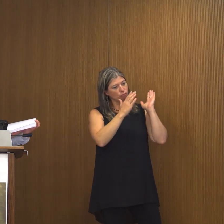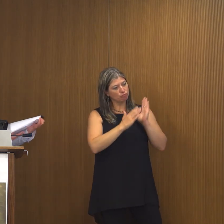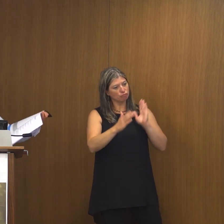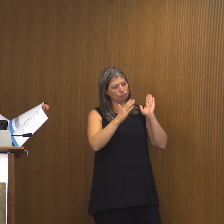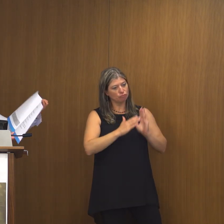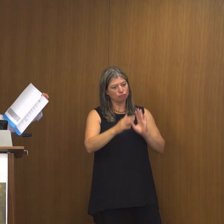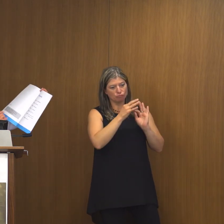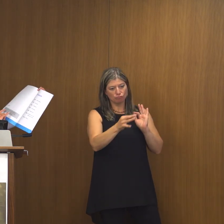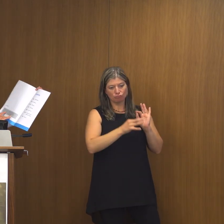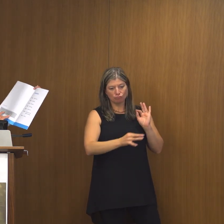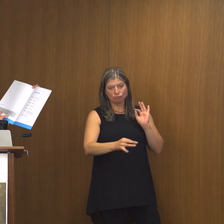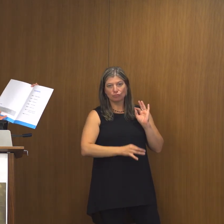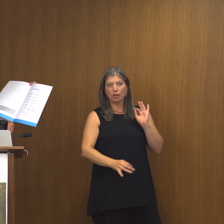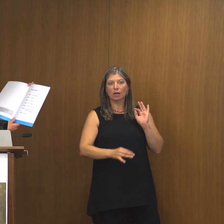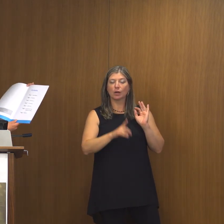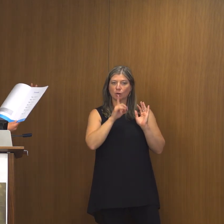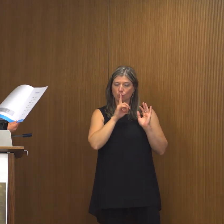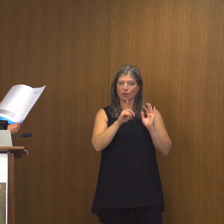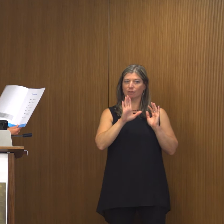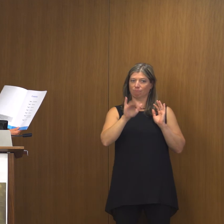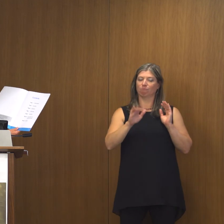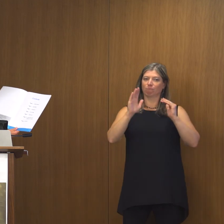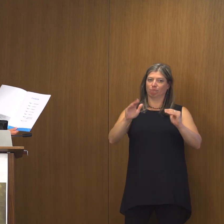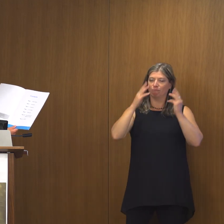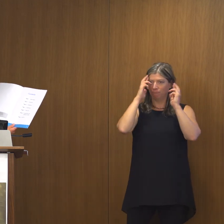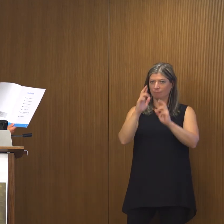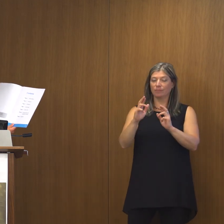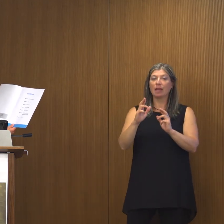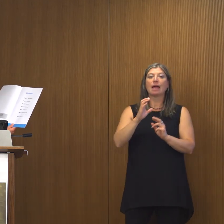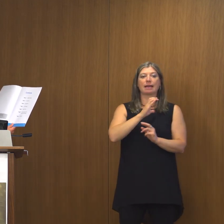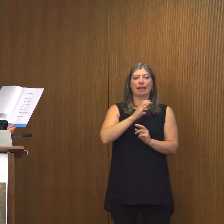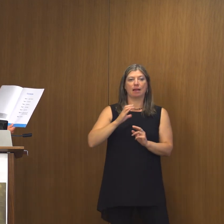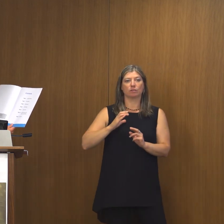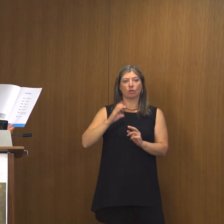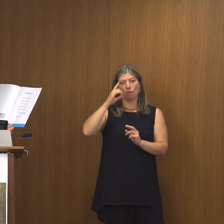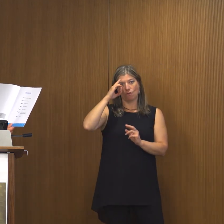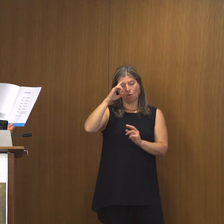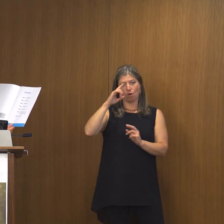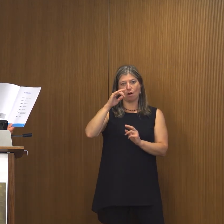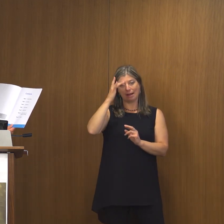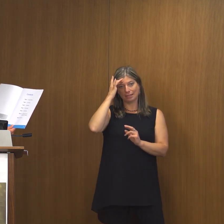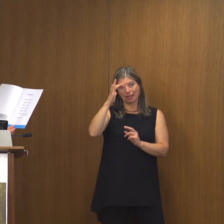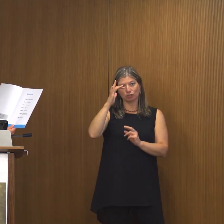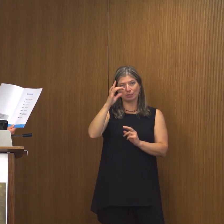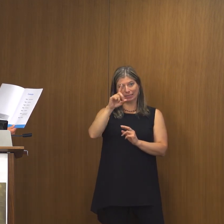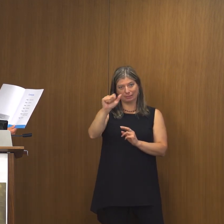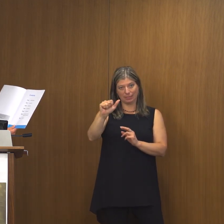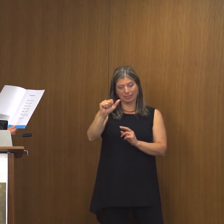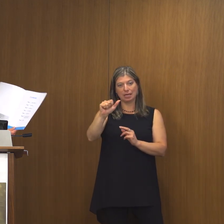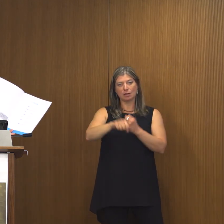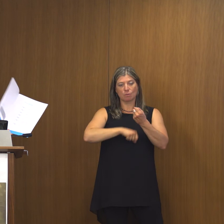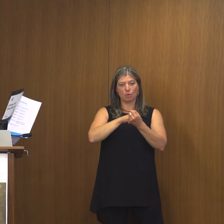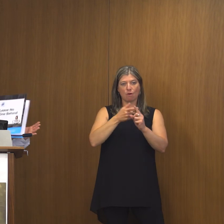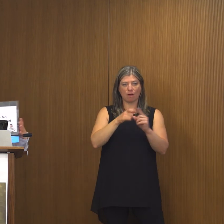way. I'd like to give credit that the document was created by the Council for Intellectual Disabilities with support from the Australian government and civil